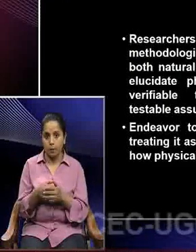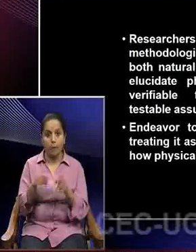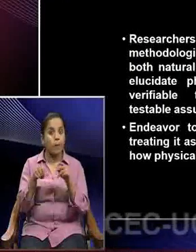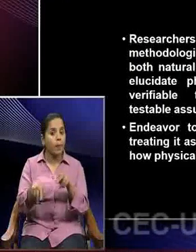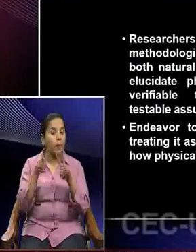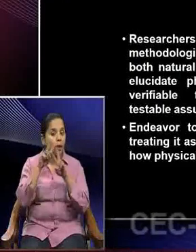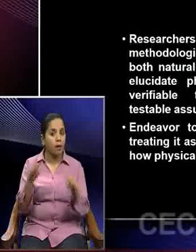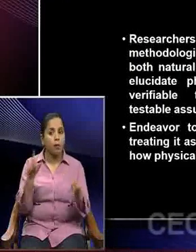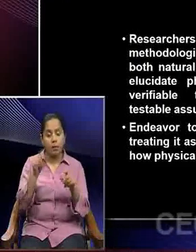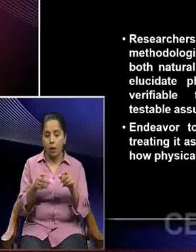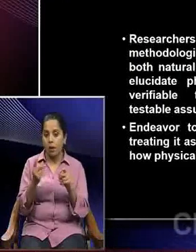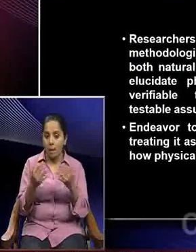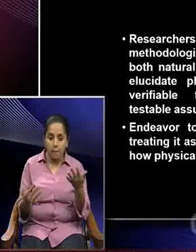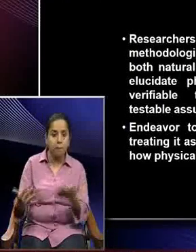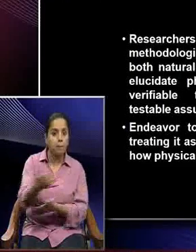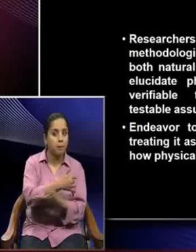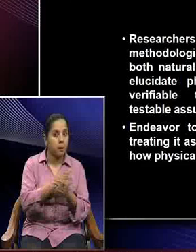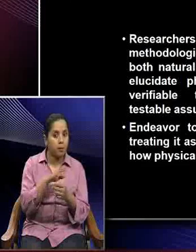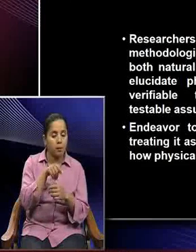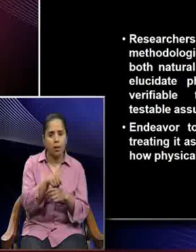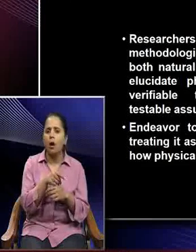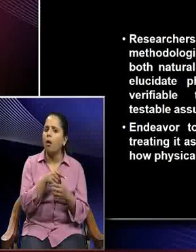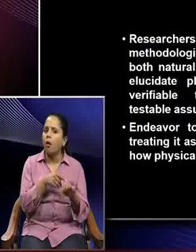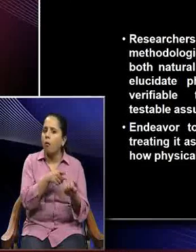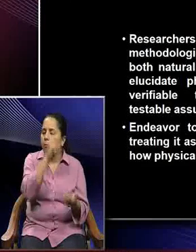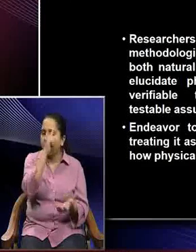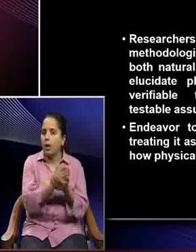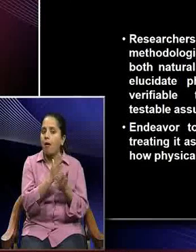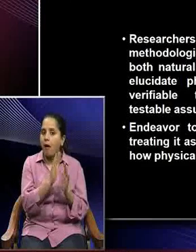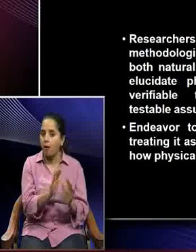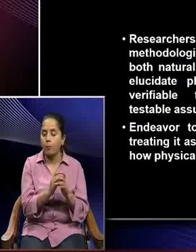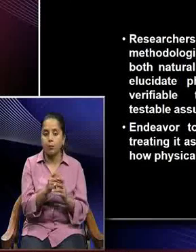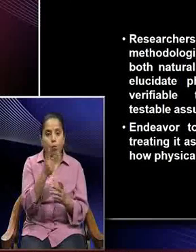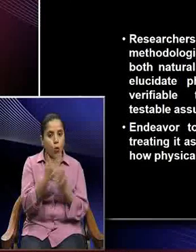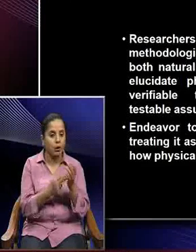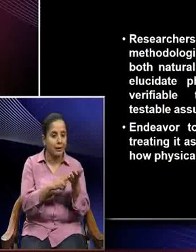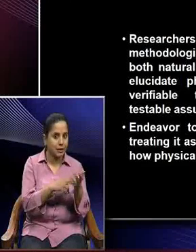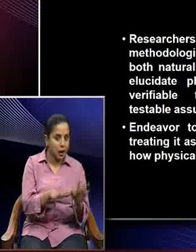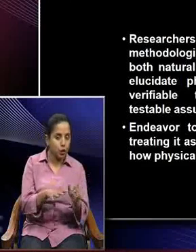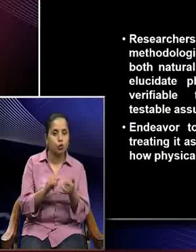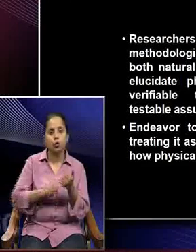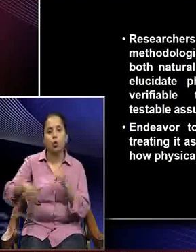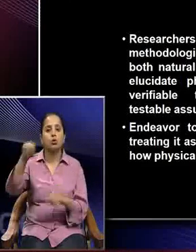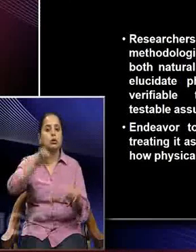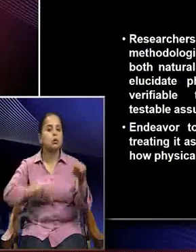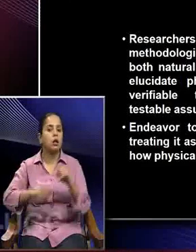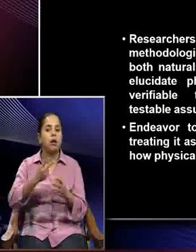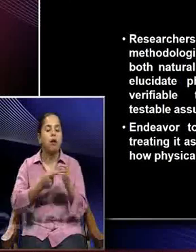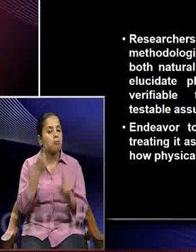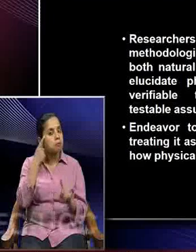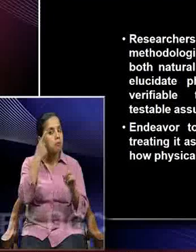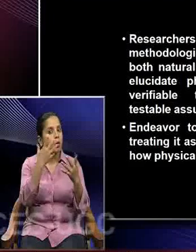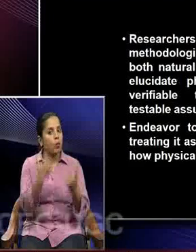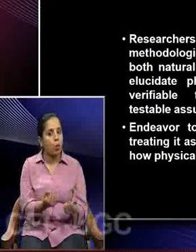Researchers employing quantitative methodologies often hold the belief that both natural and social sciences aim to